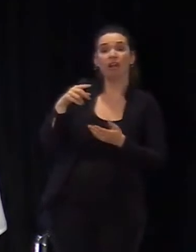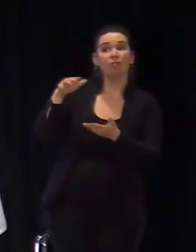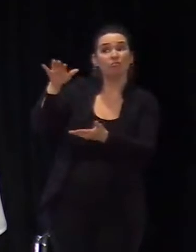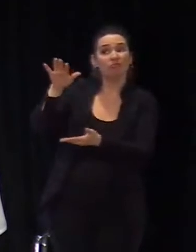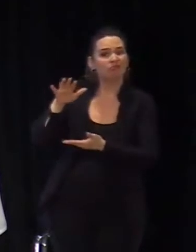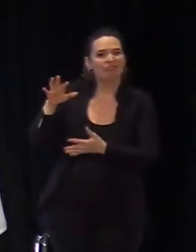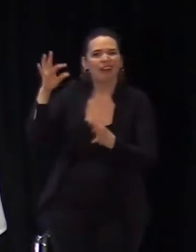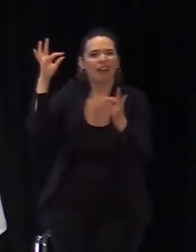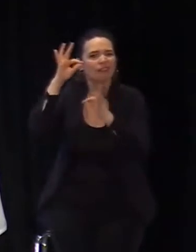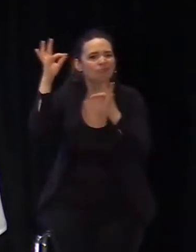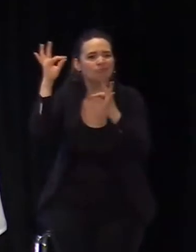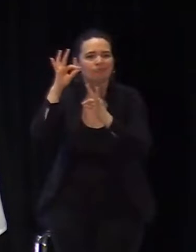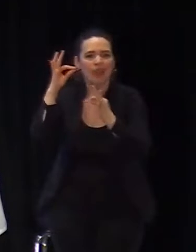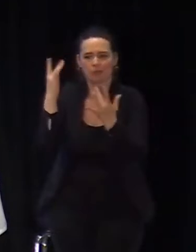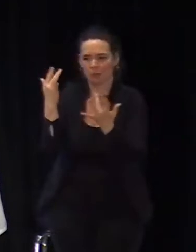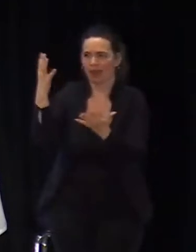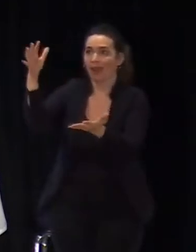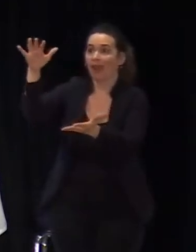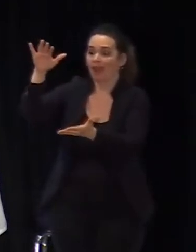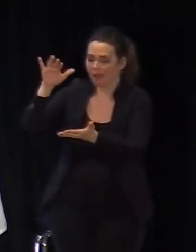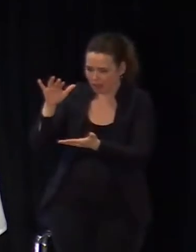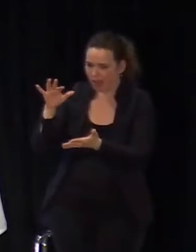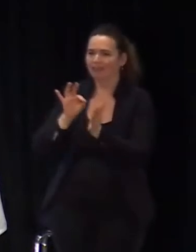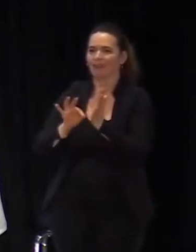Right now, we have registration day,